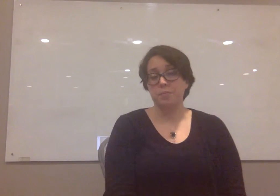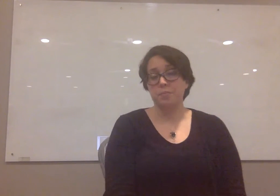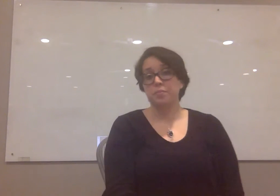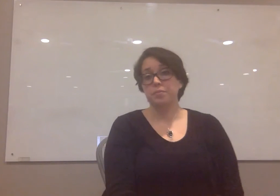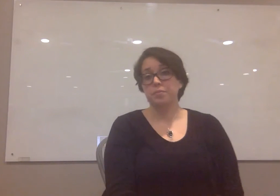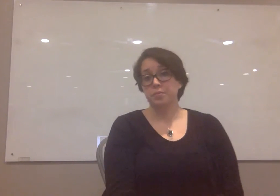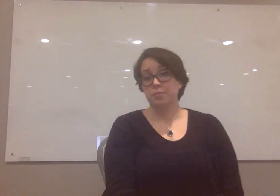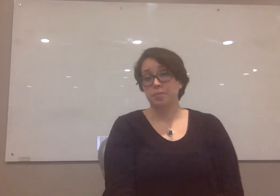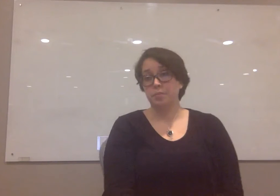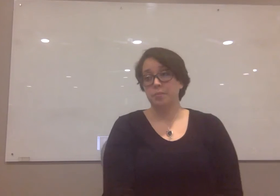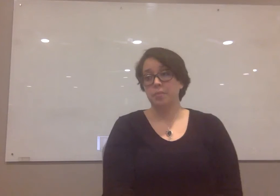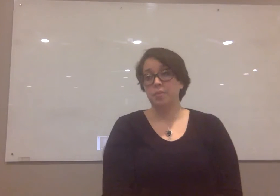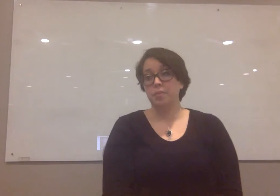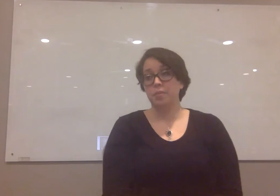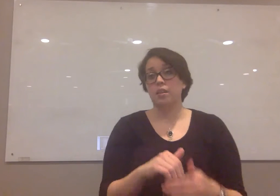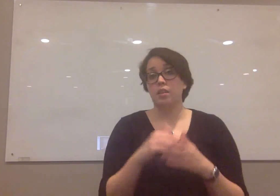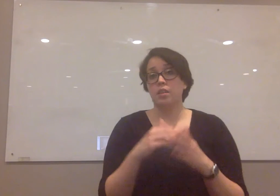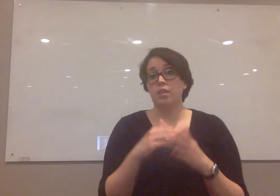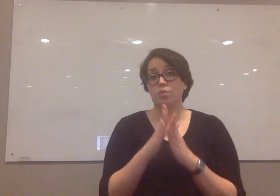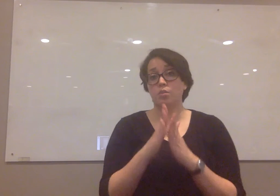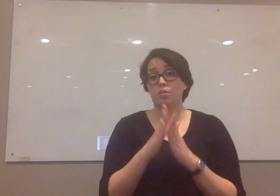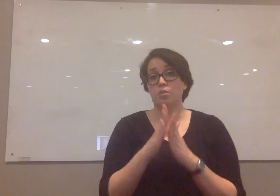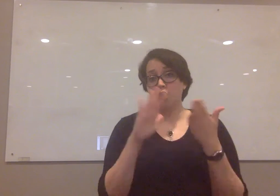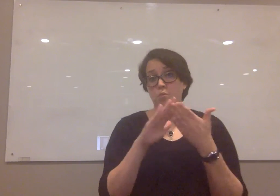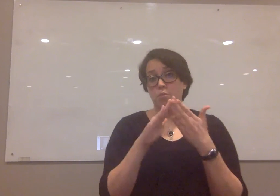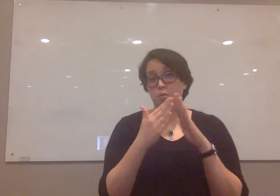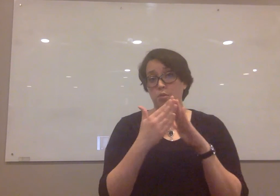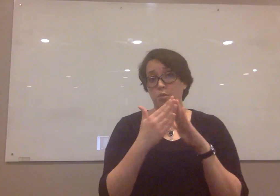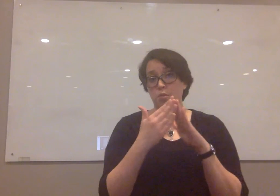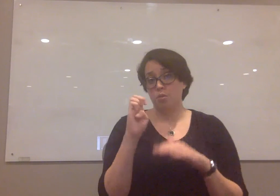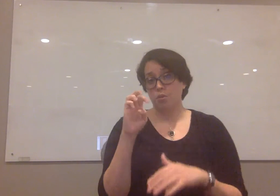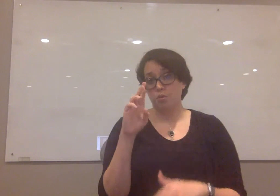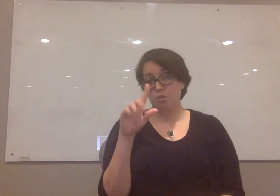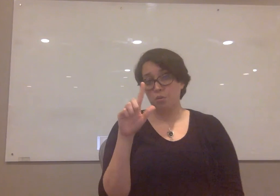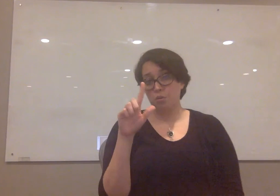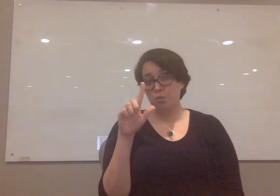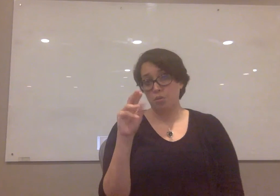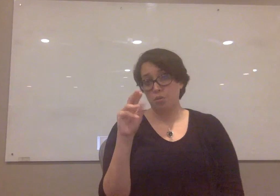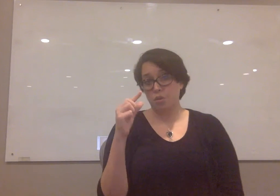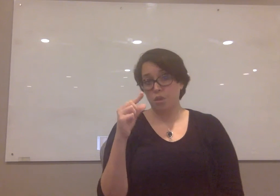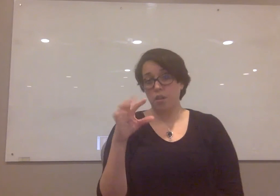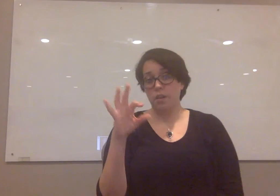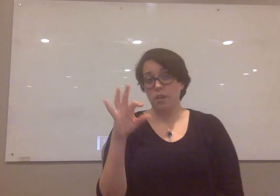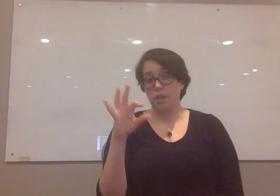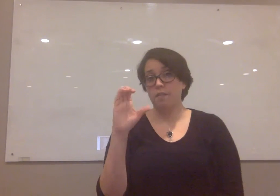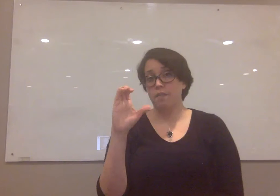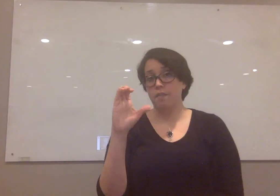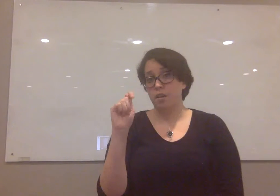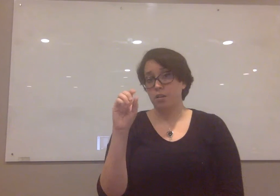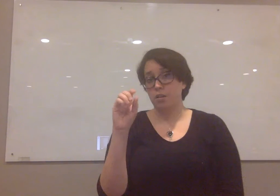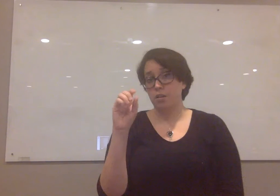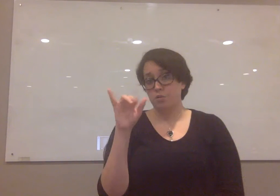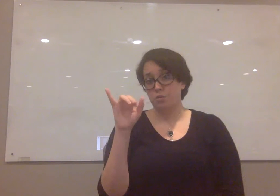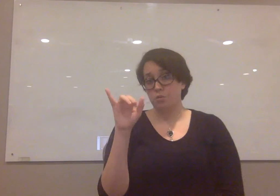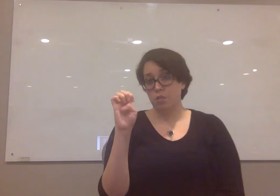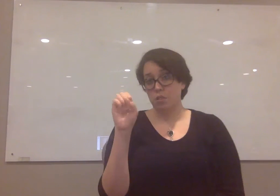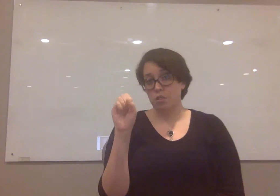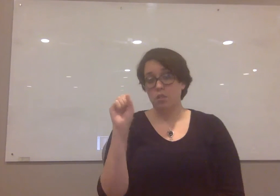In the greater community, Erlang Factory San Francisco is coming up soon. I don't remember